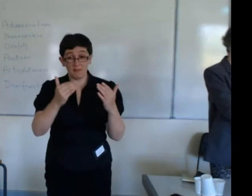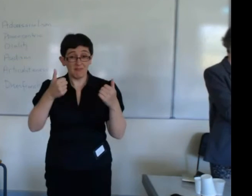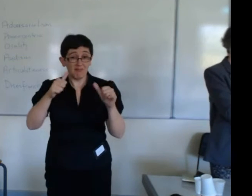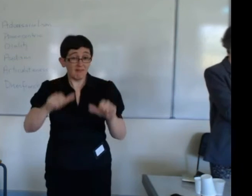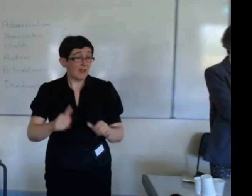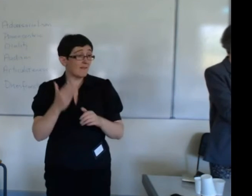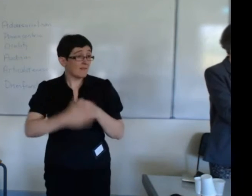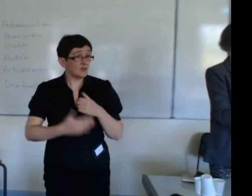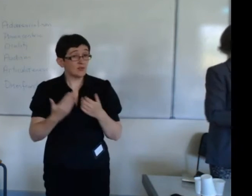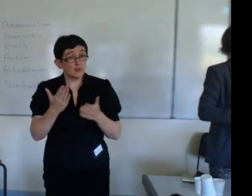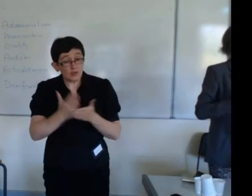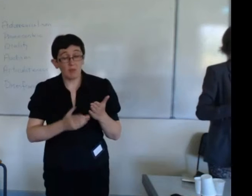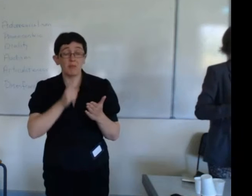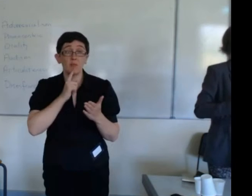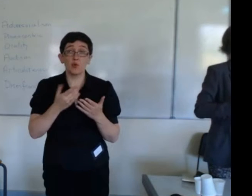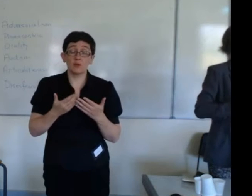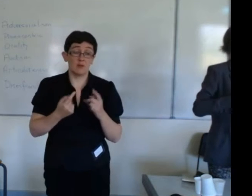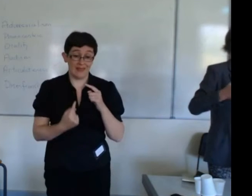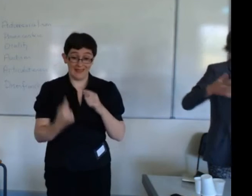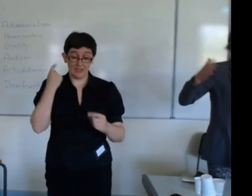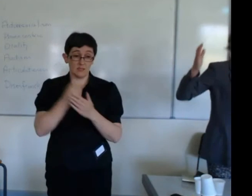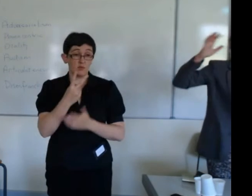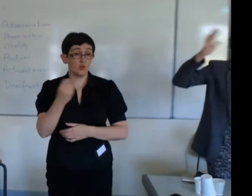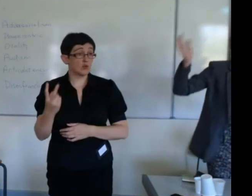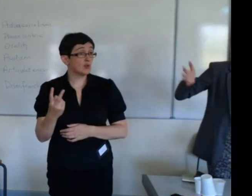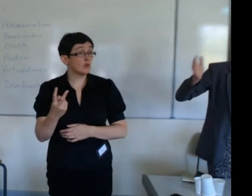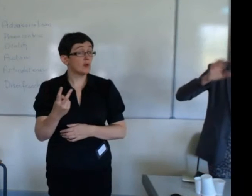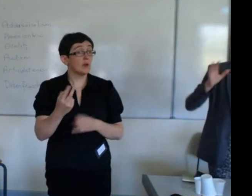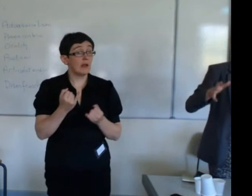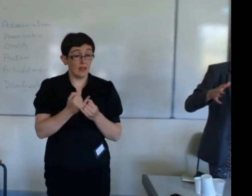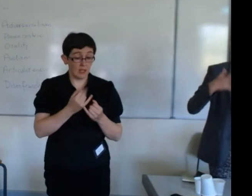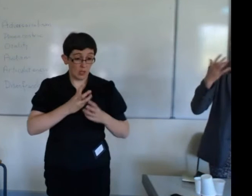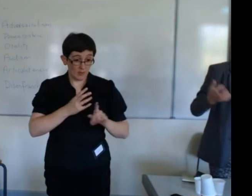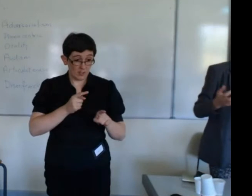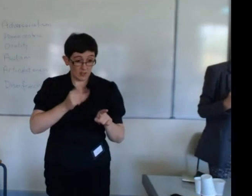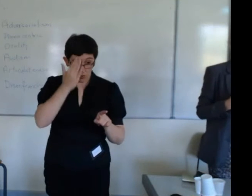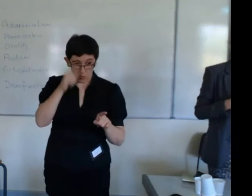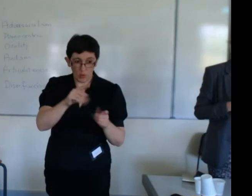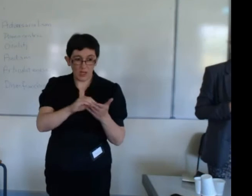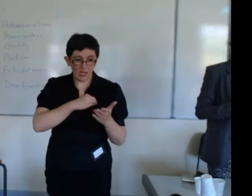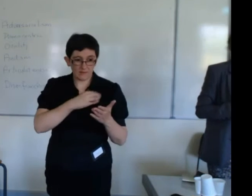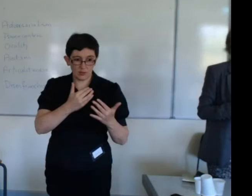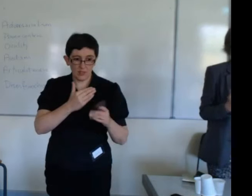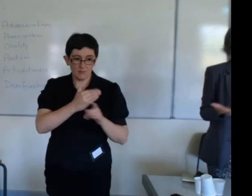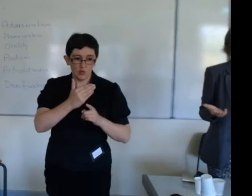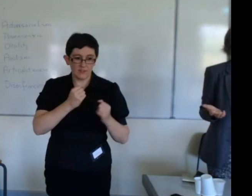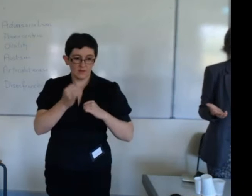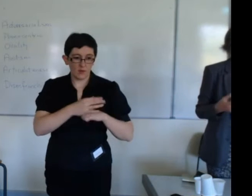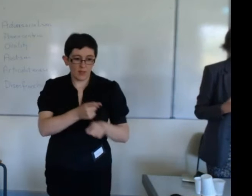as an organisation, these were sets of women, if you like, that we knew we needed to be able to improve our services. And we had